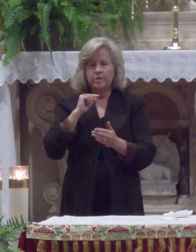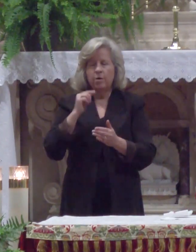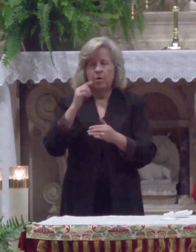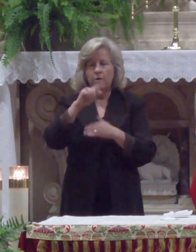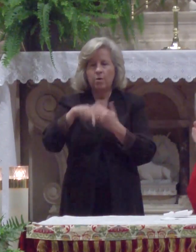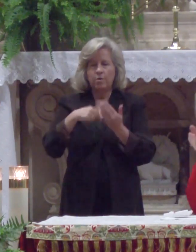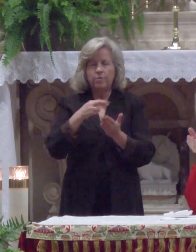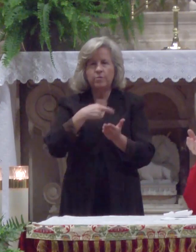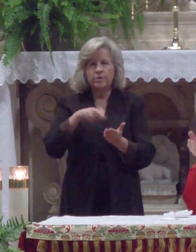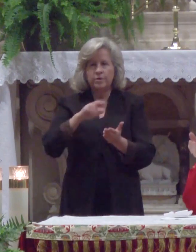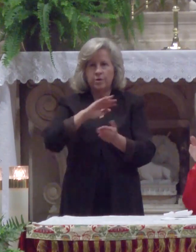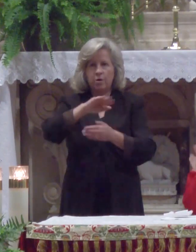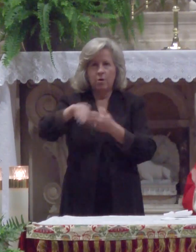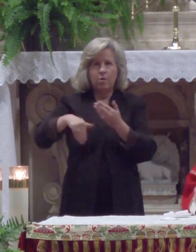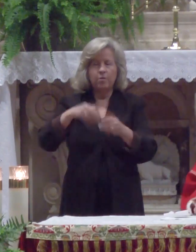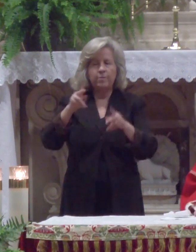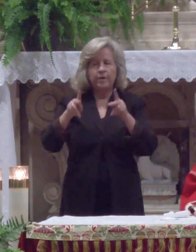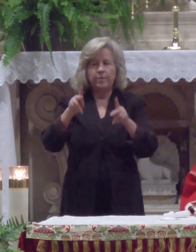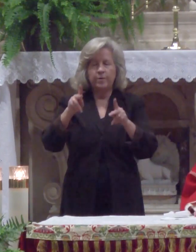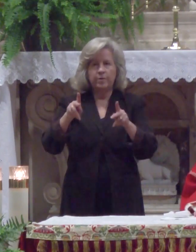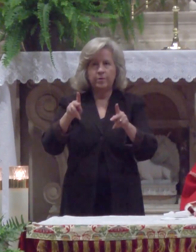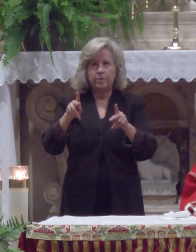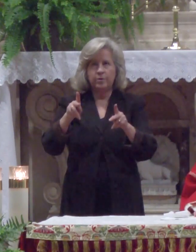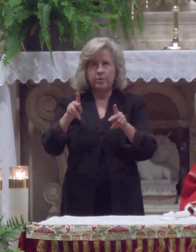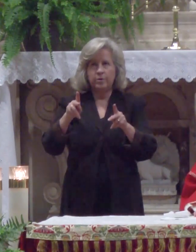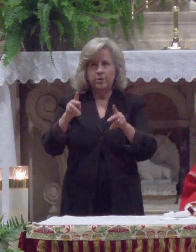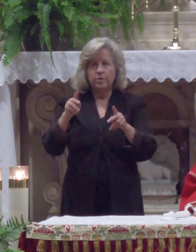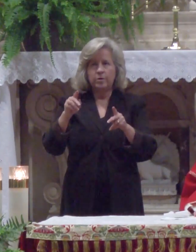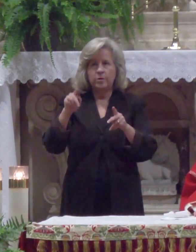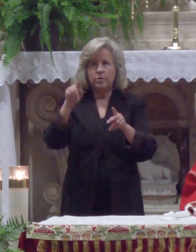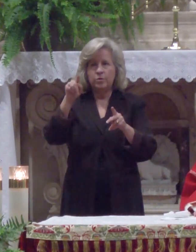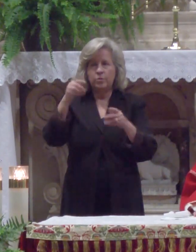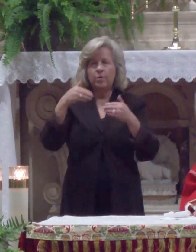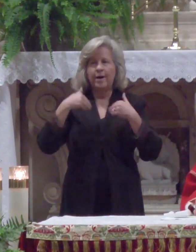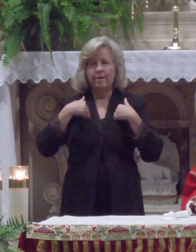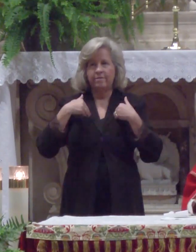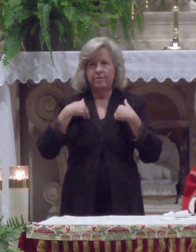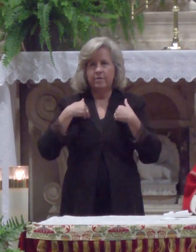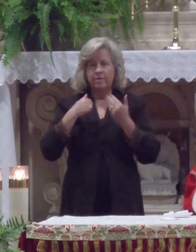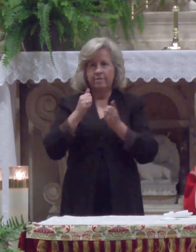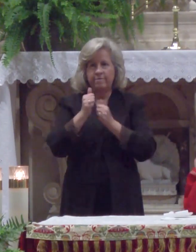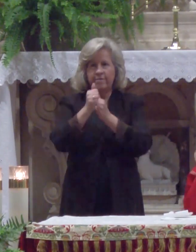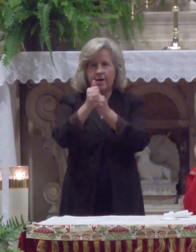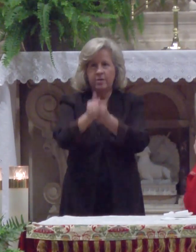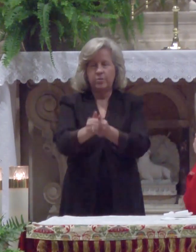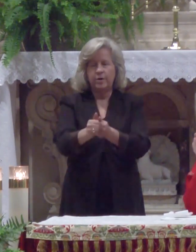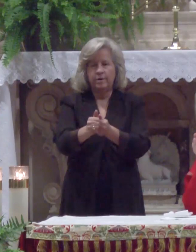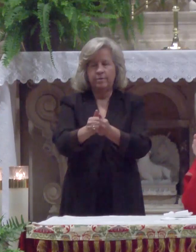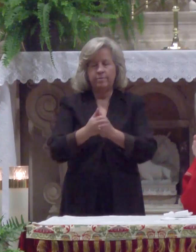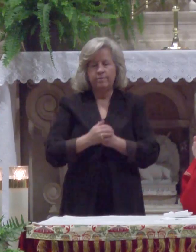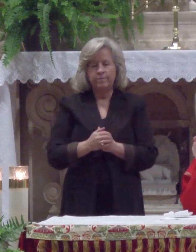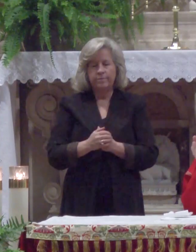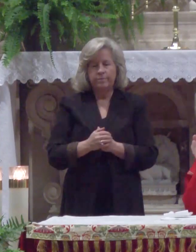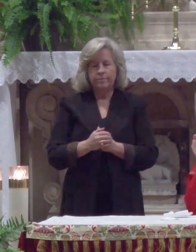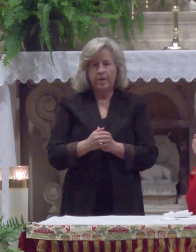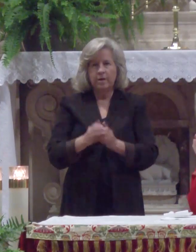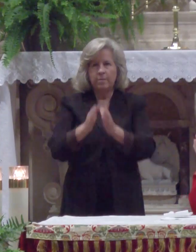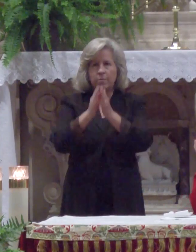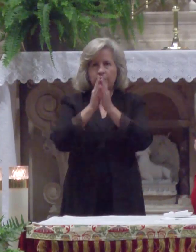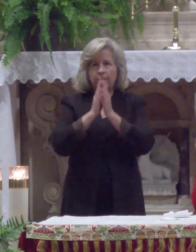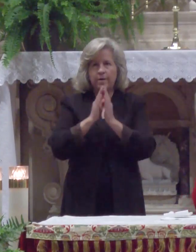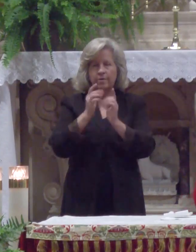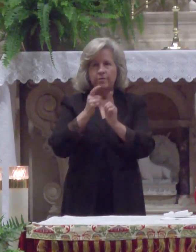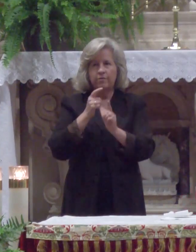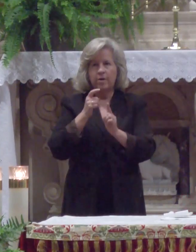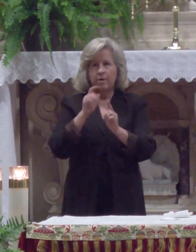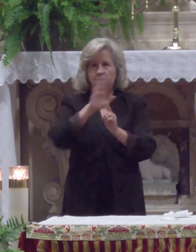religious, and the entire people you have gained for your own. Listen graciously to the prayers of the family gathered before